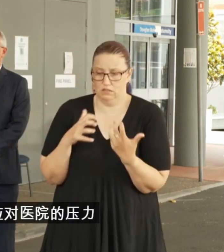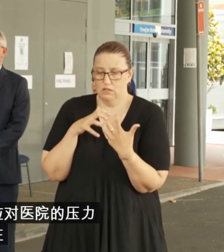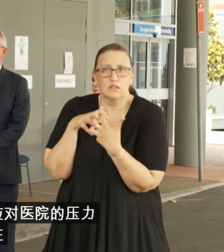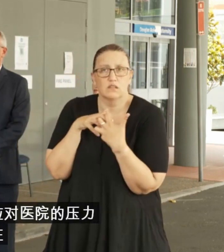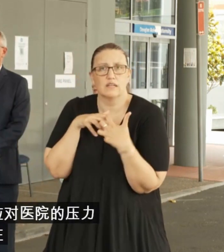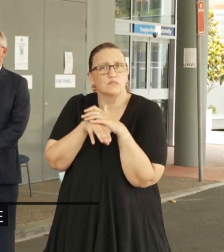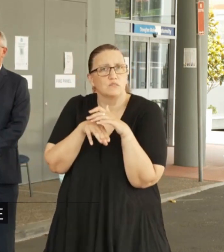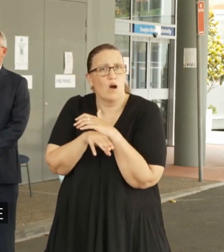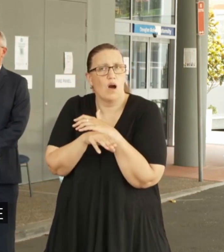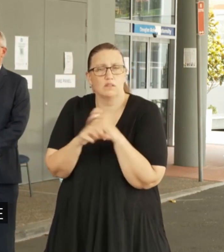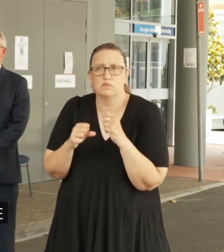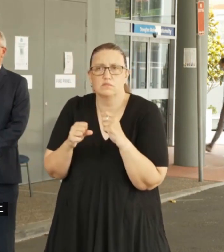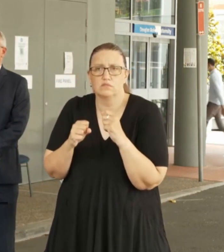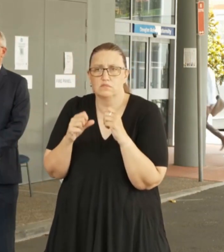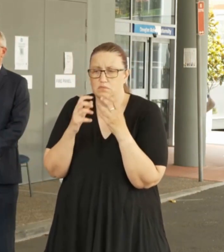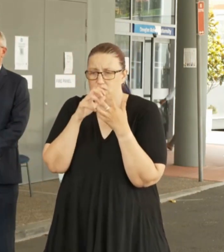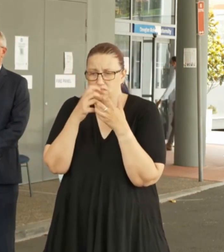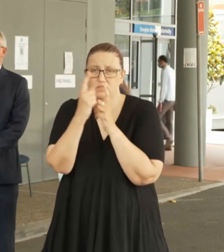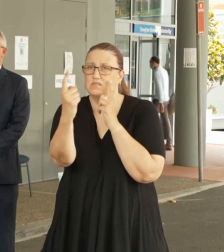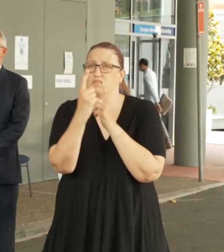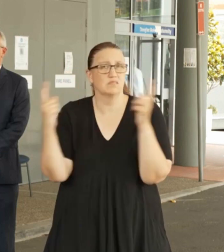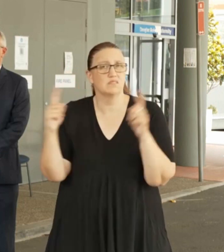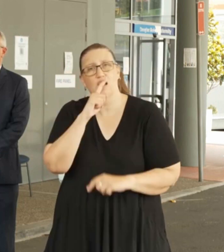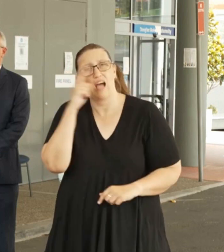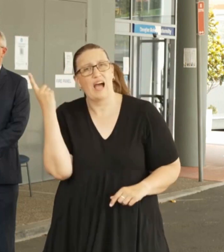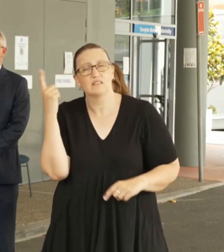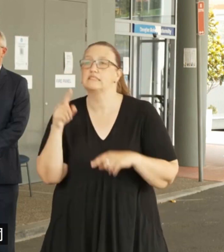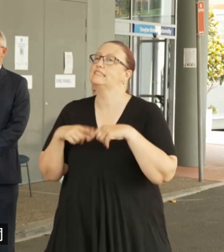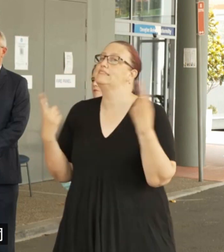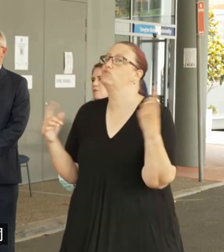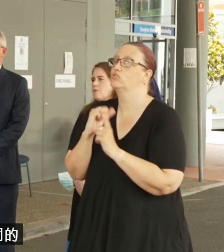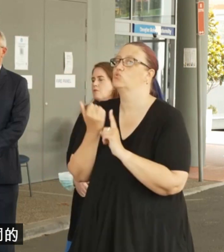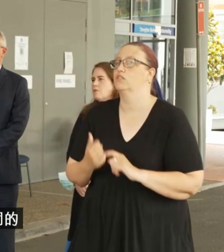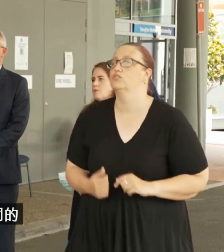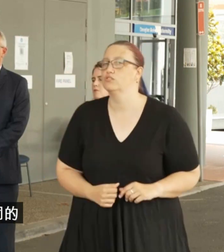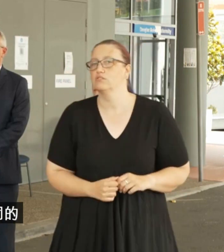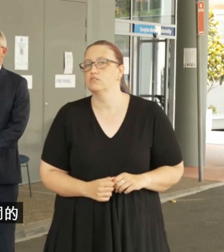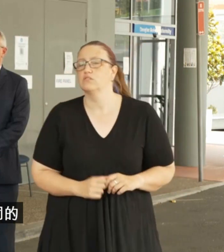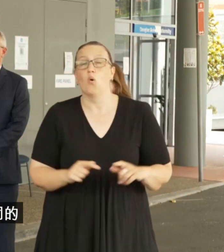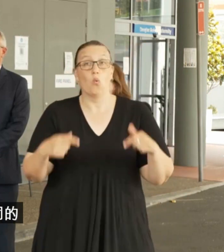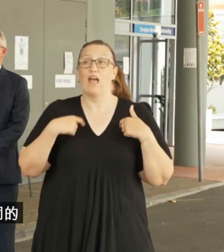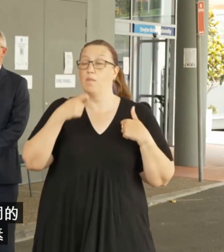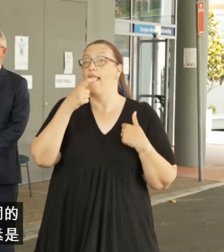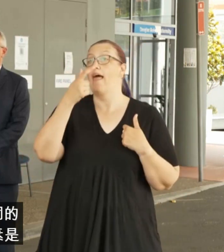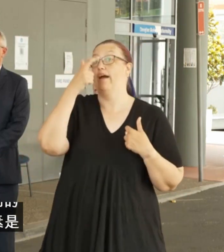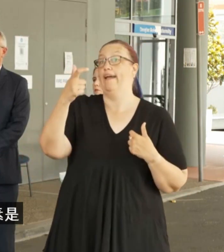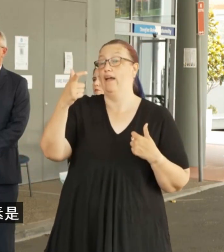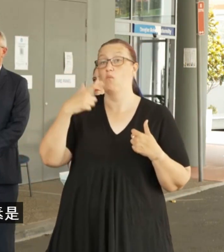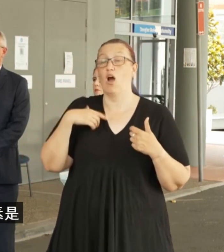because of people gathering indoors, etc., etc. So we're in a somewhat different position, but the severity